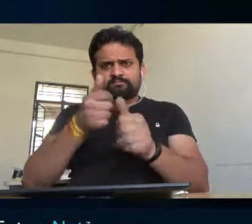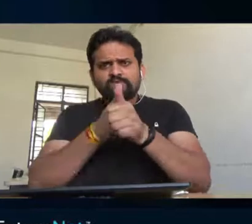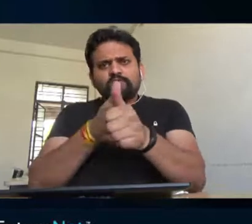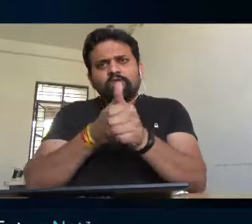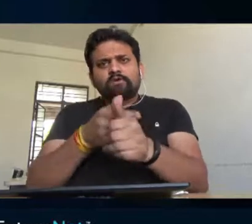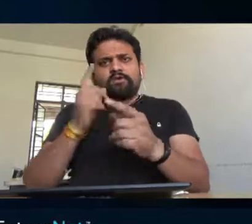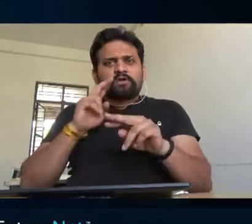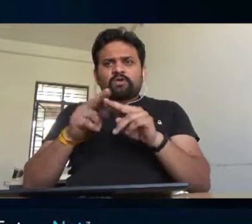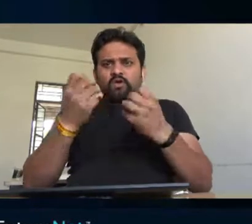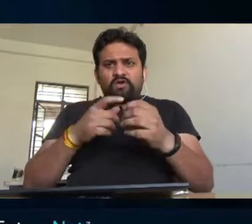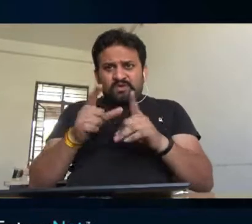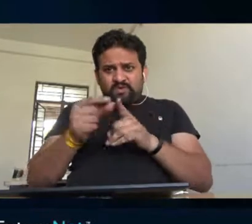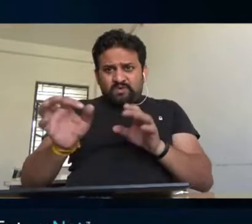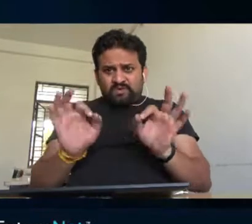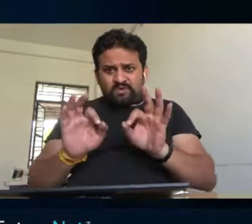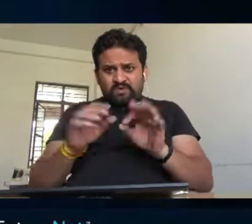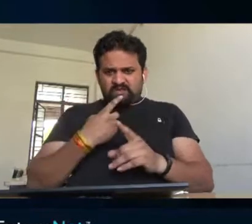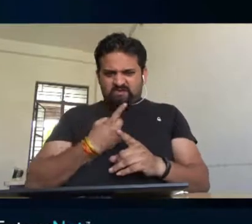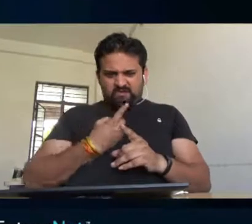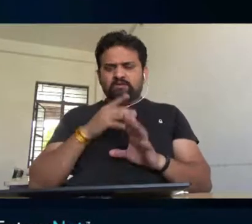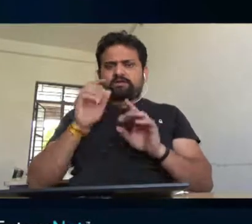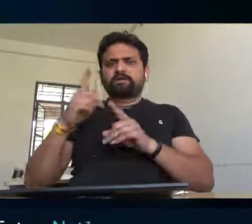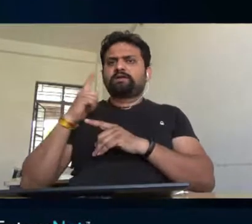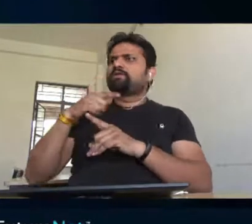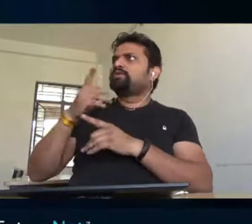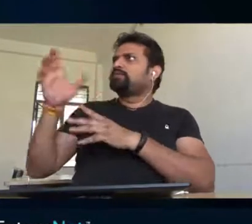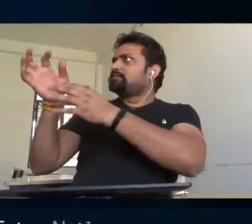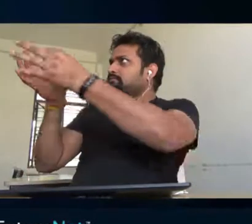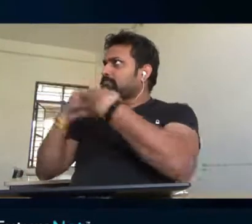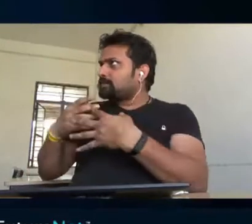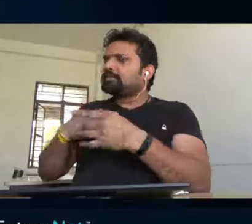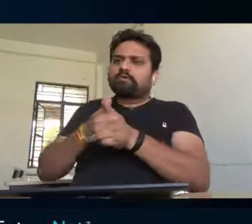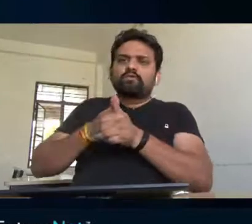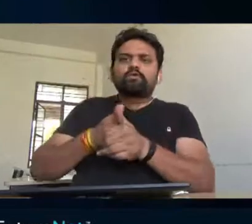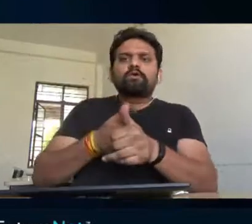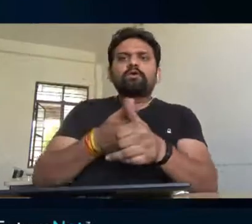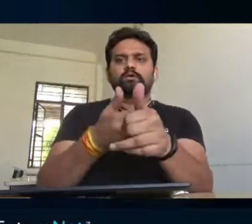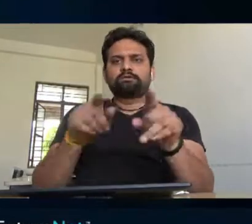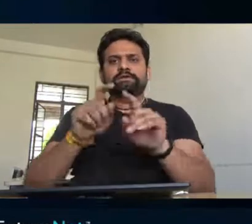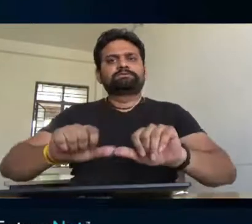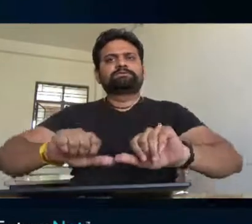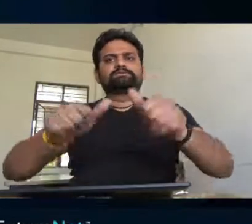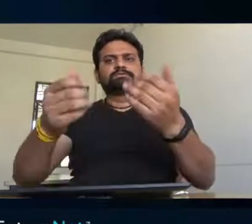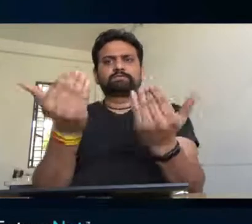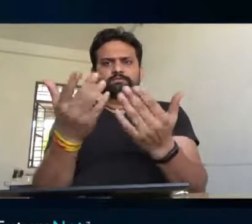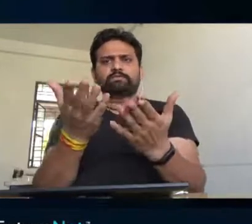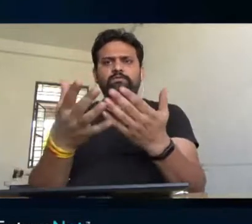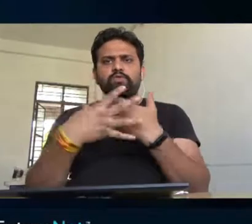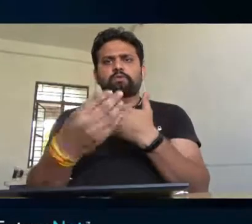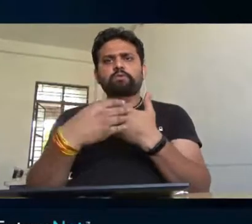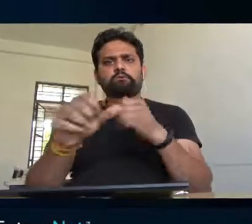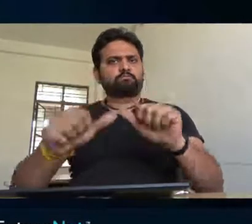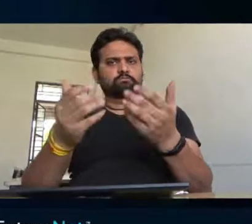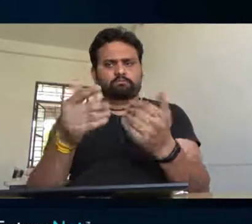between 500 and 1,000 people. Yeah? And this is what happened in 1 year. And you can do the same. And